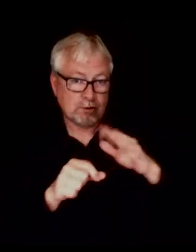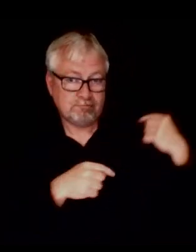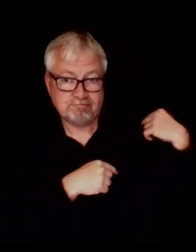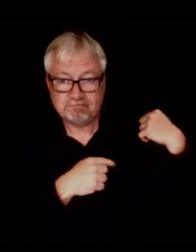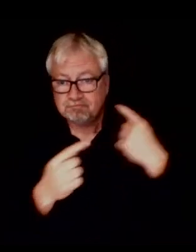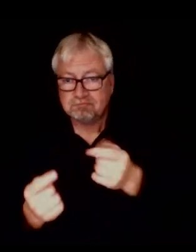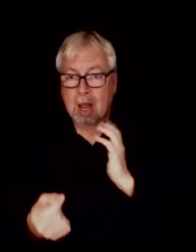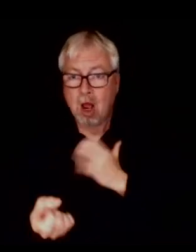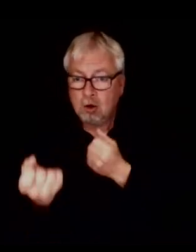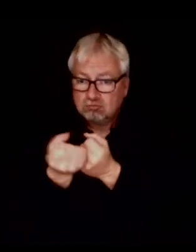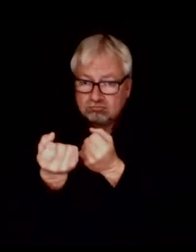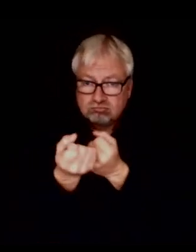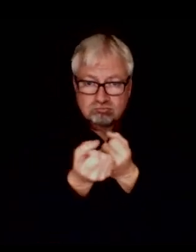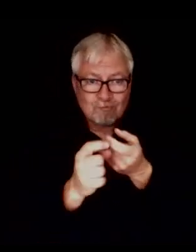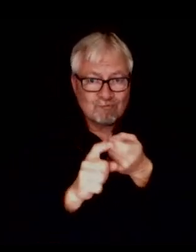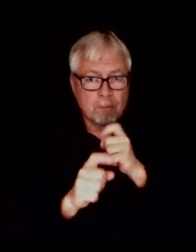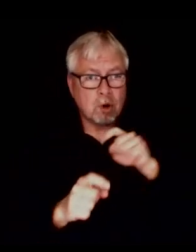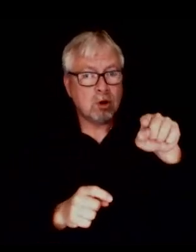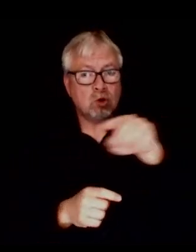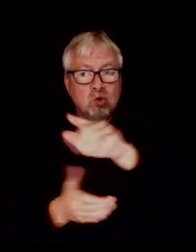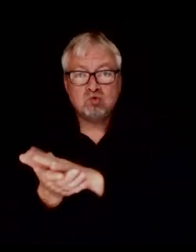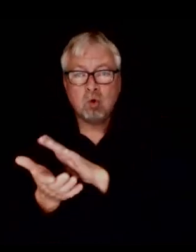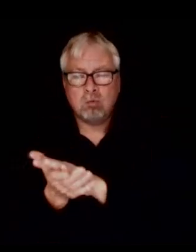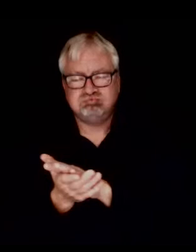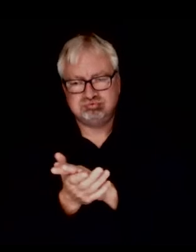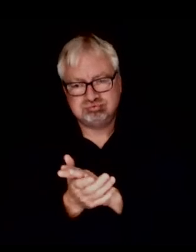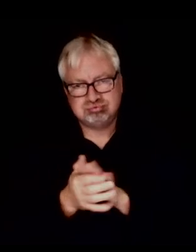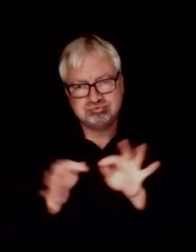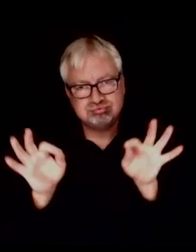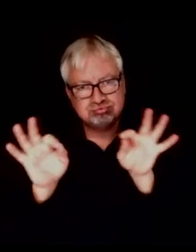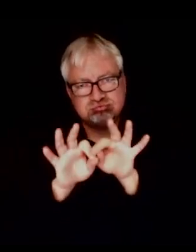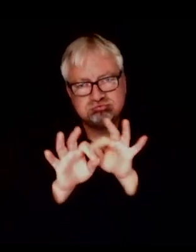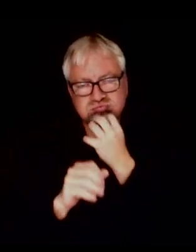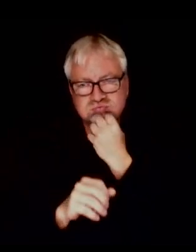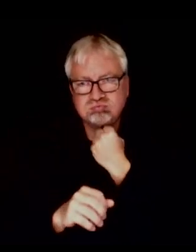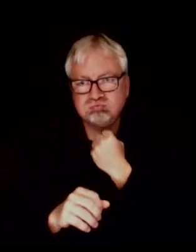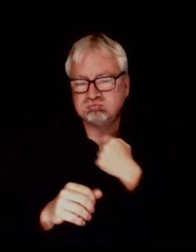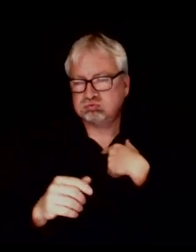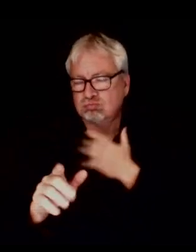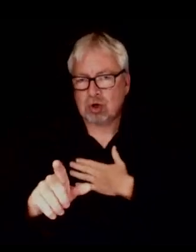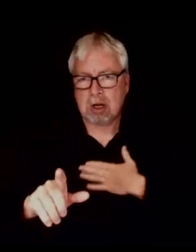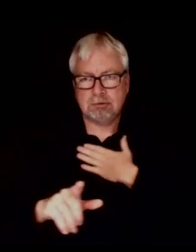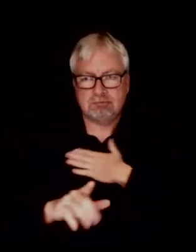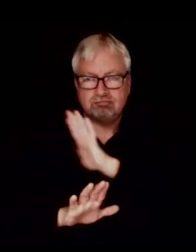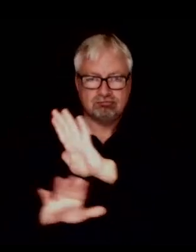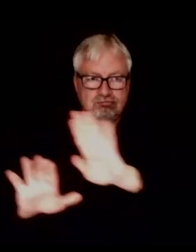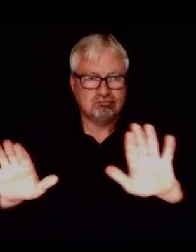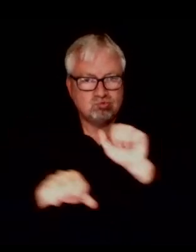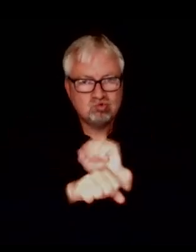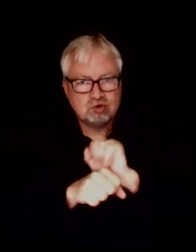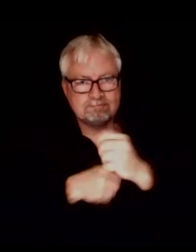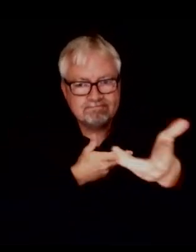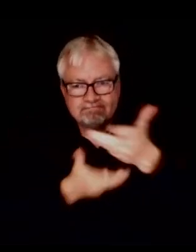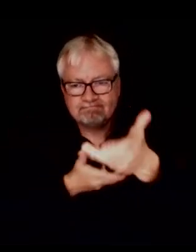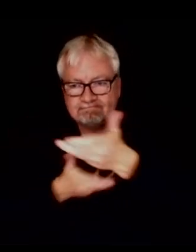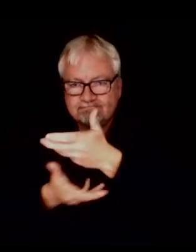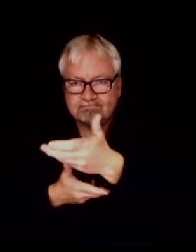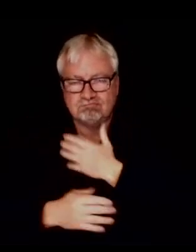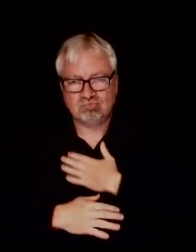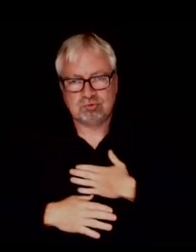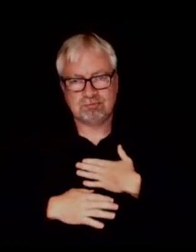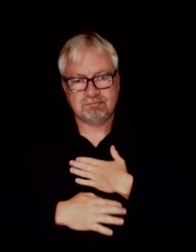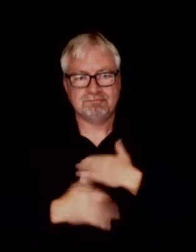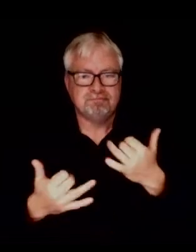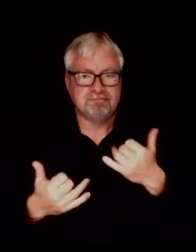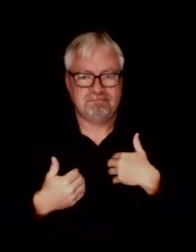appreciated our ability to work with them on behalf of our students, staff, families, and community. And with that, I would like to turn it over to Dr. Brooke